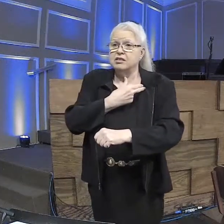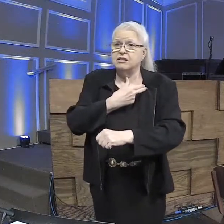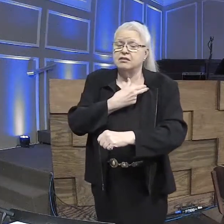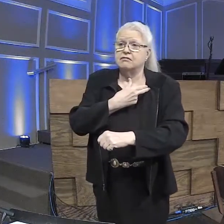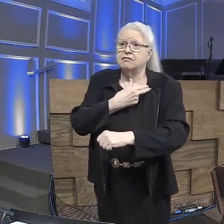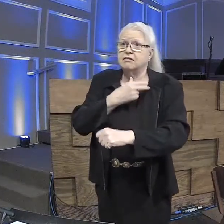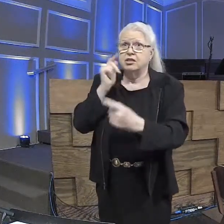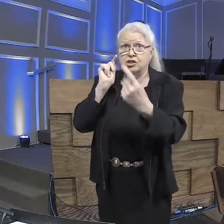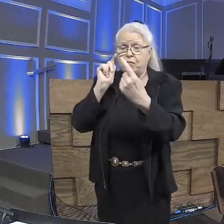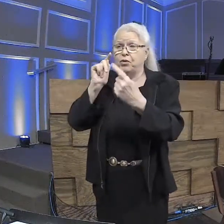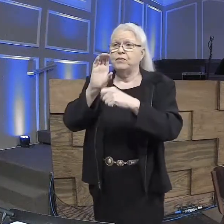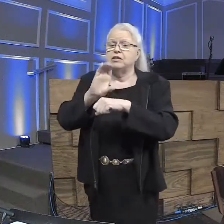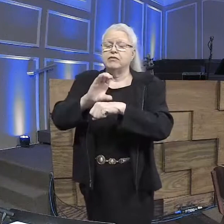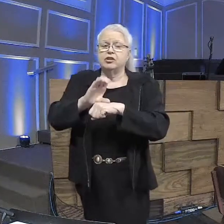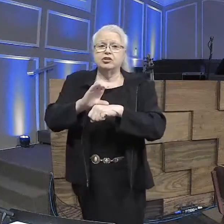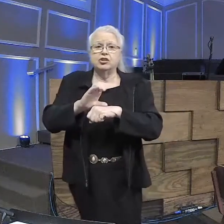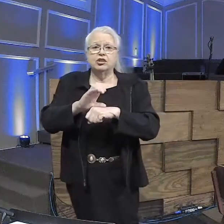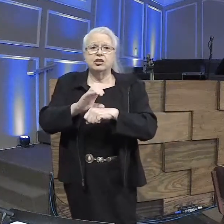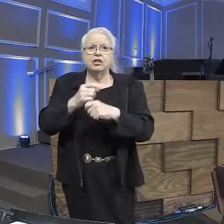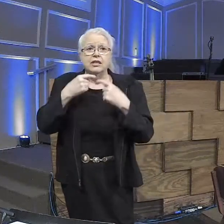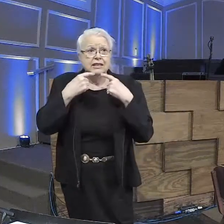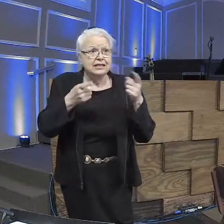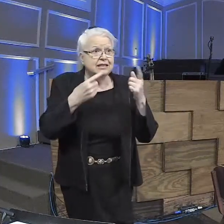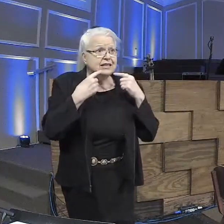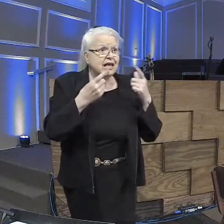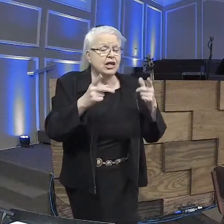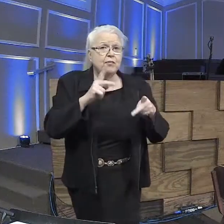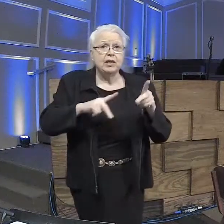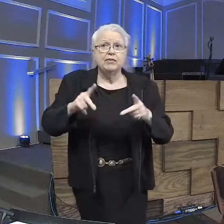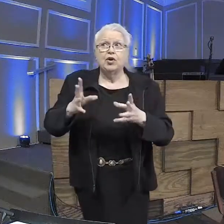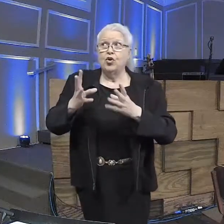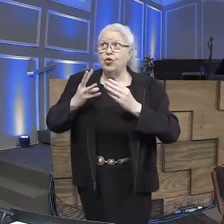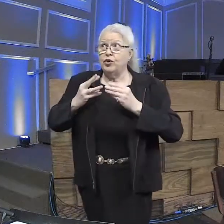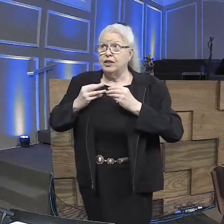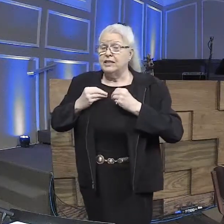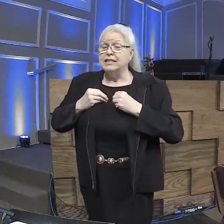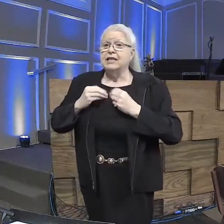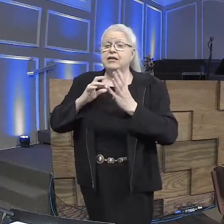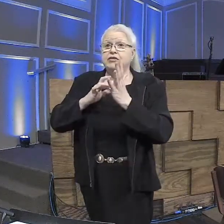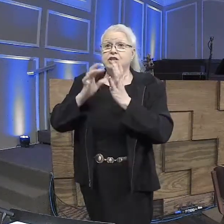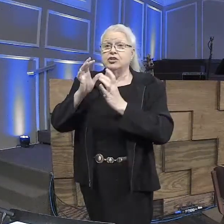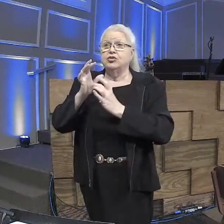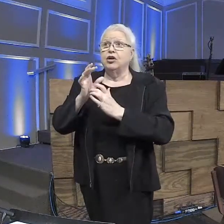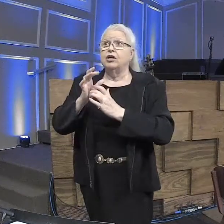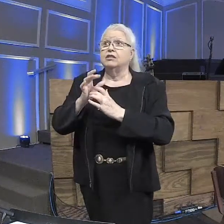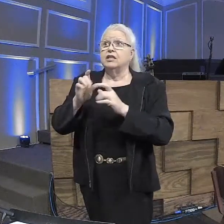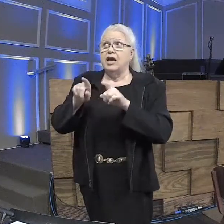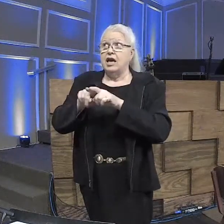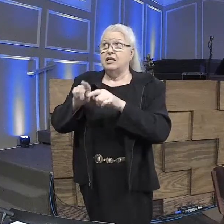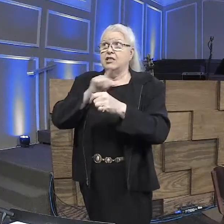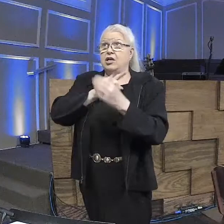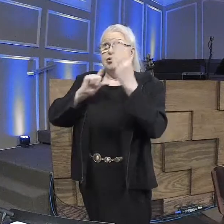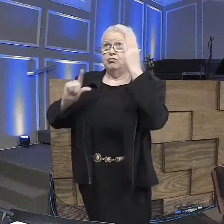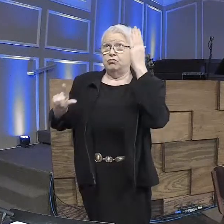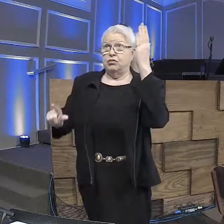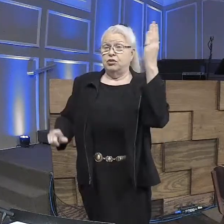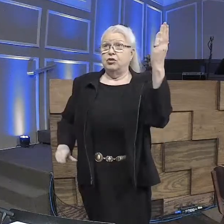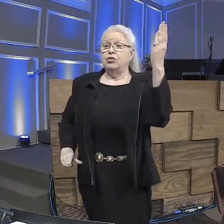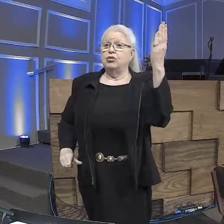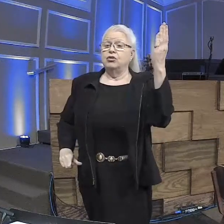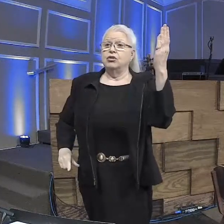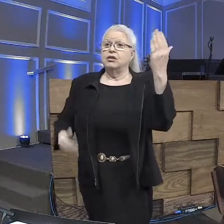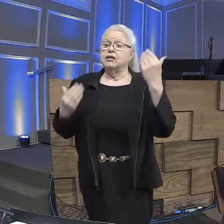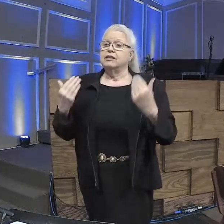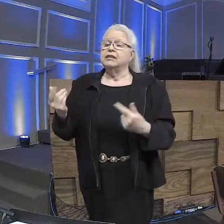the purpose of the church to tell people to receive Jesus Christ as Lord. And today, it's a